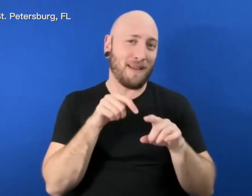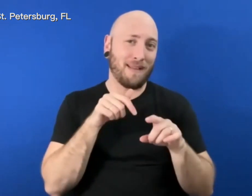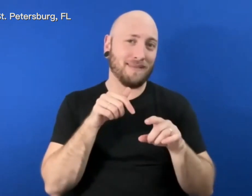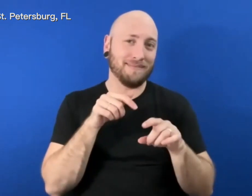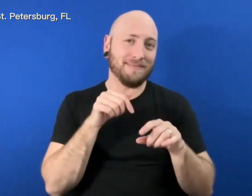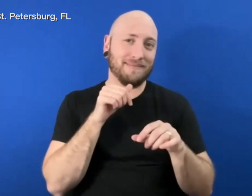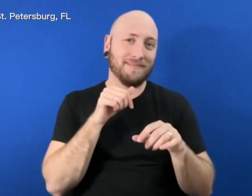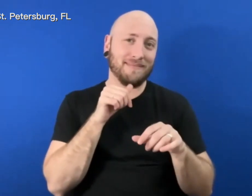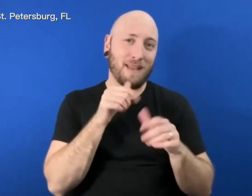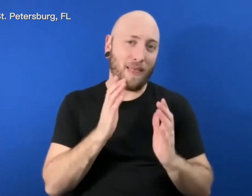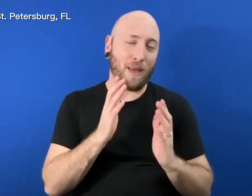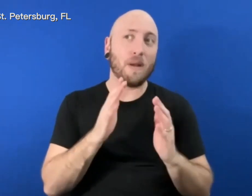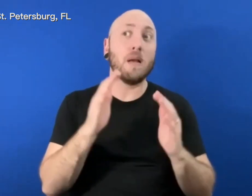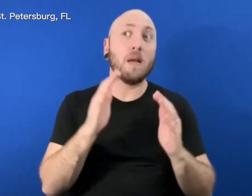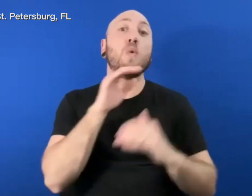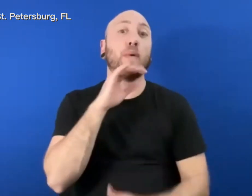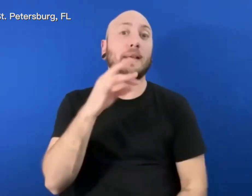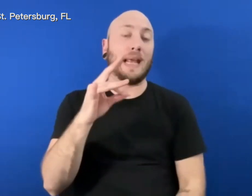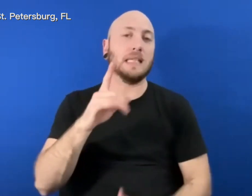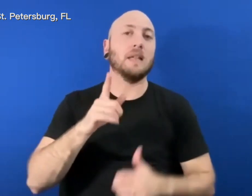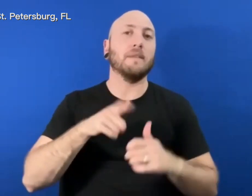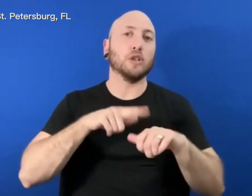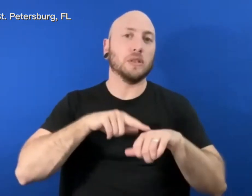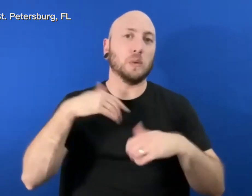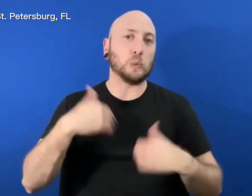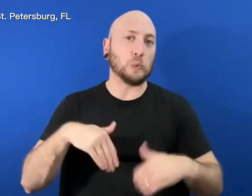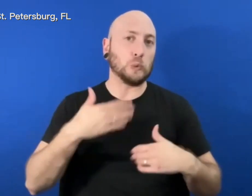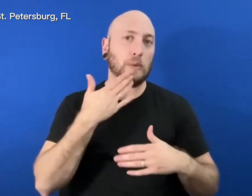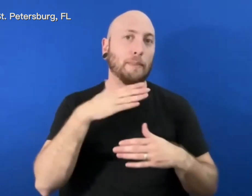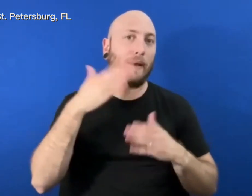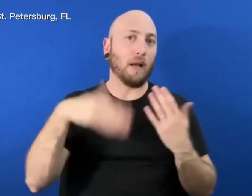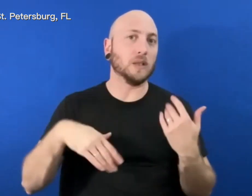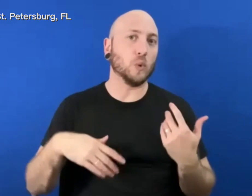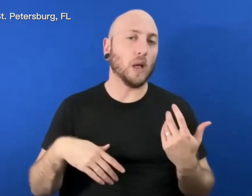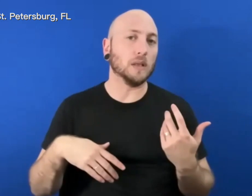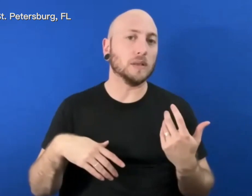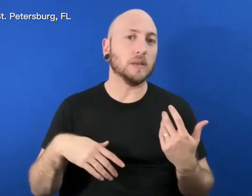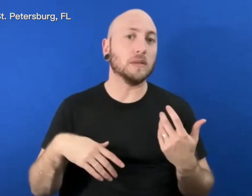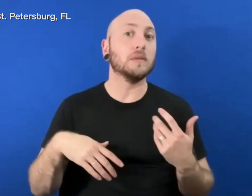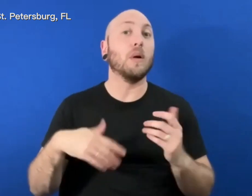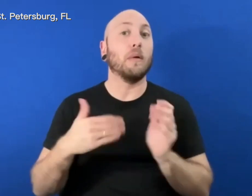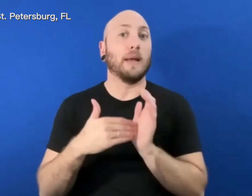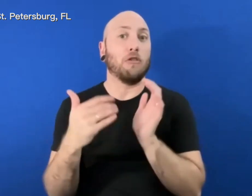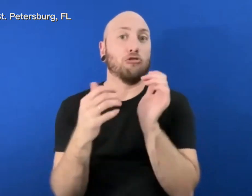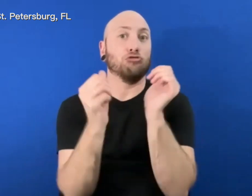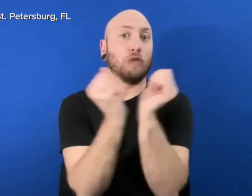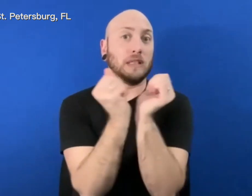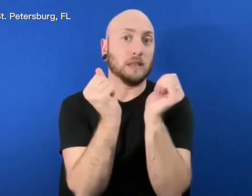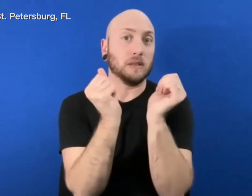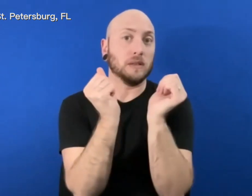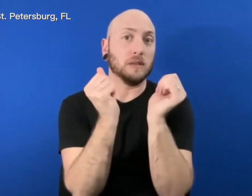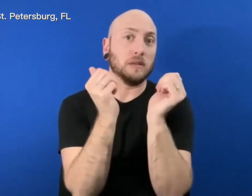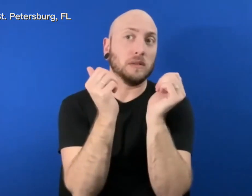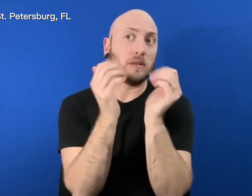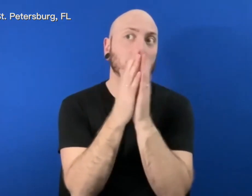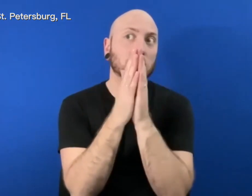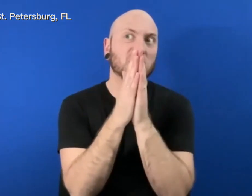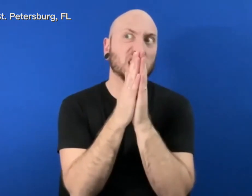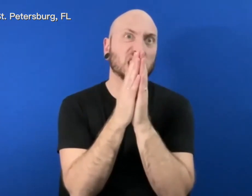18, I had like my first major consequences from drinking and drugging. I got arrested a couple of times for